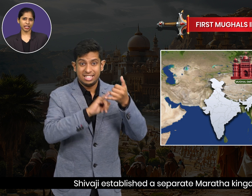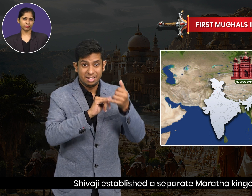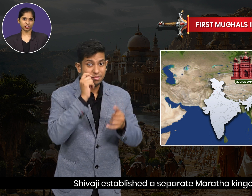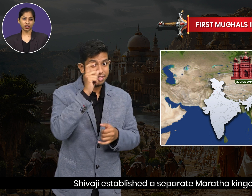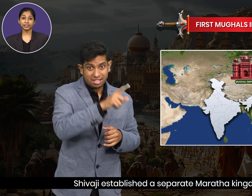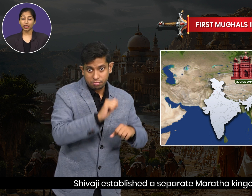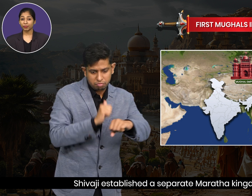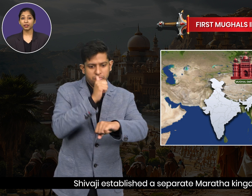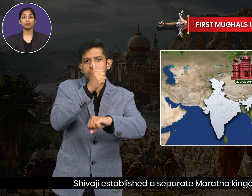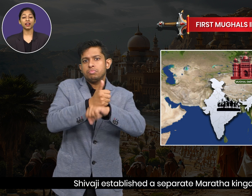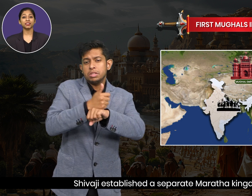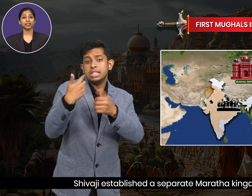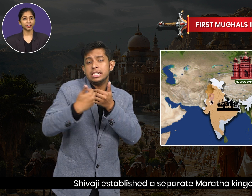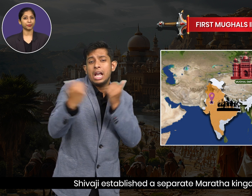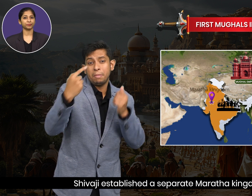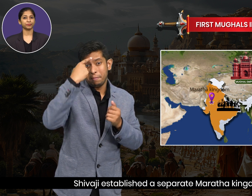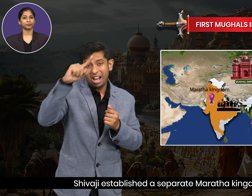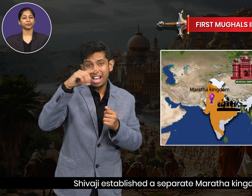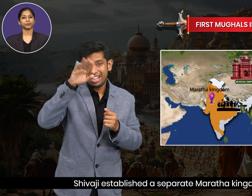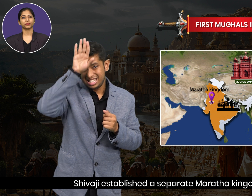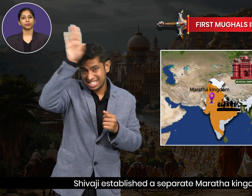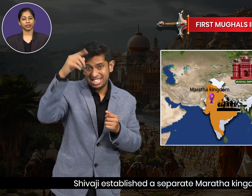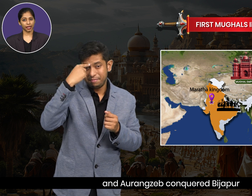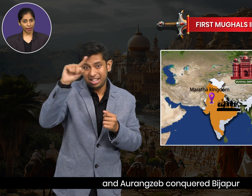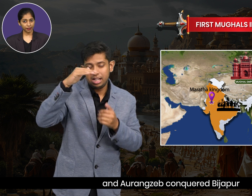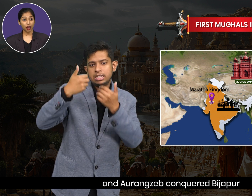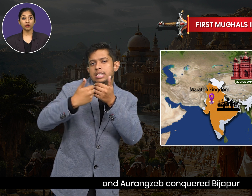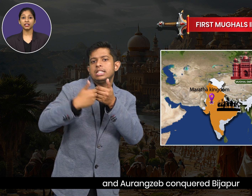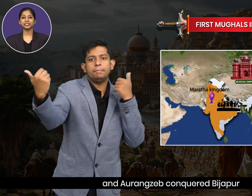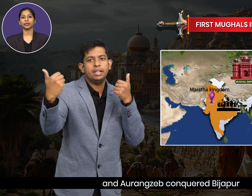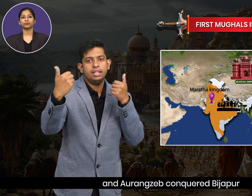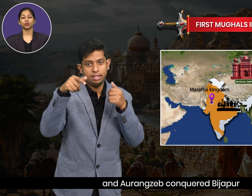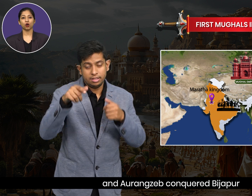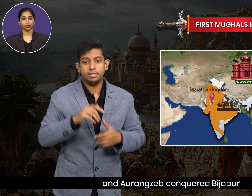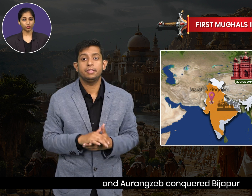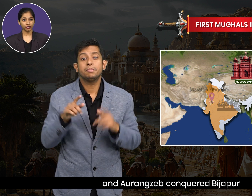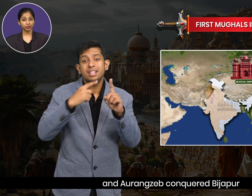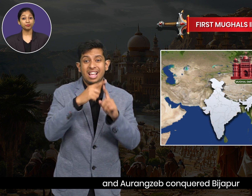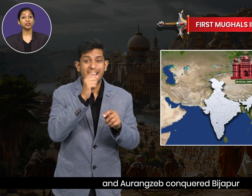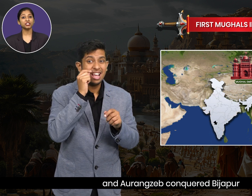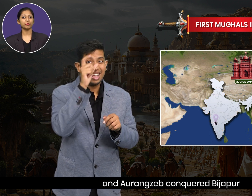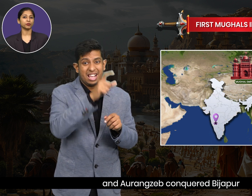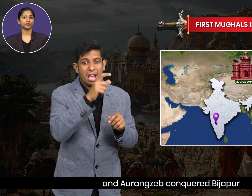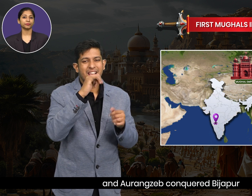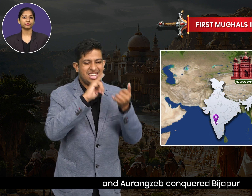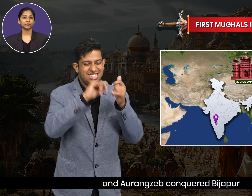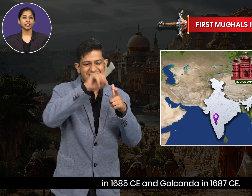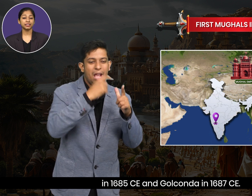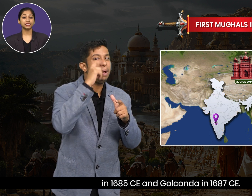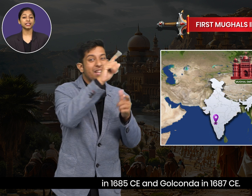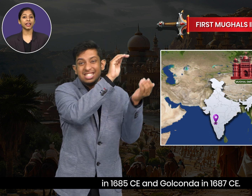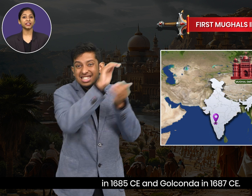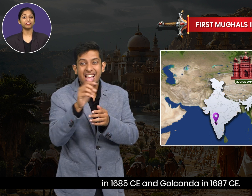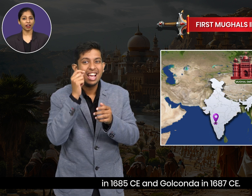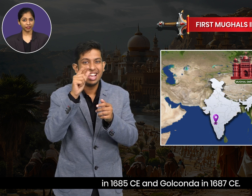Shivaji established a separate Maratha kingdom, and Aurangzeb conquered Bijapur